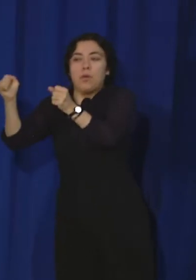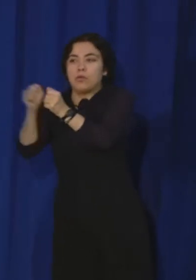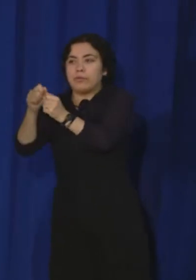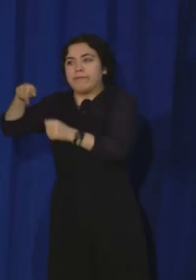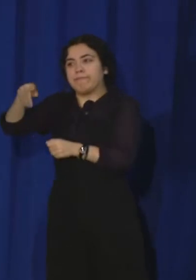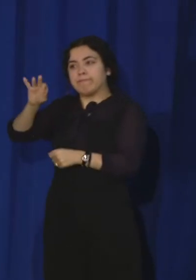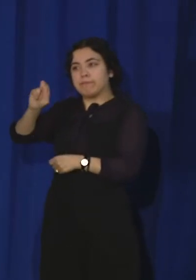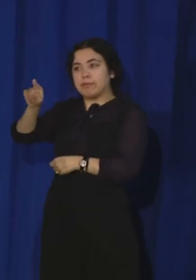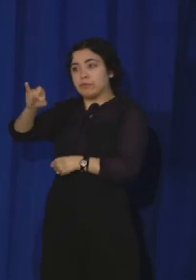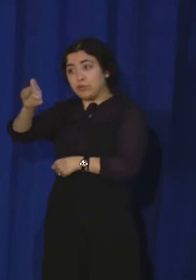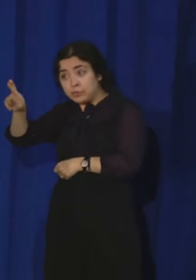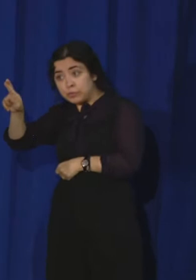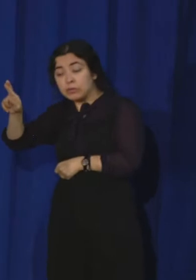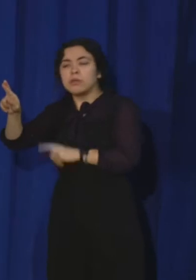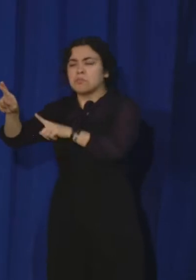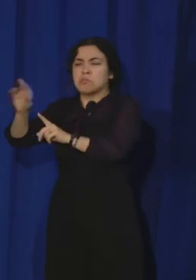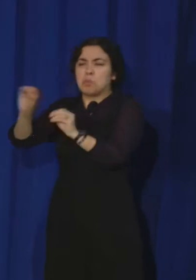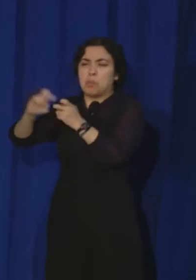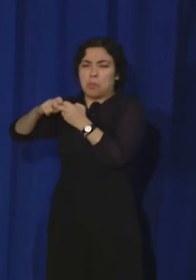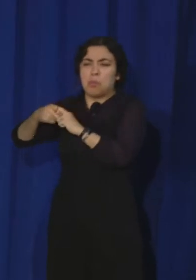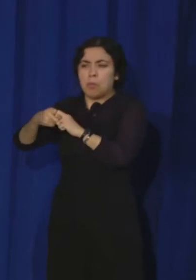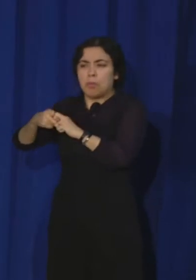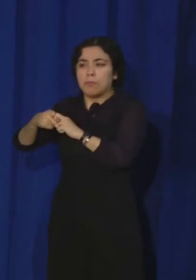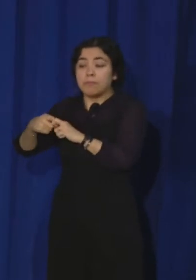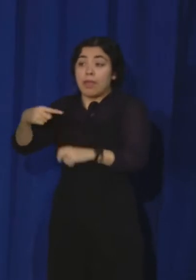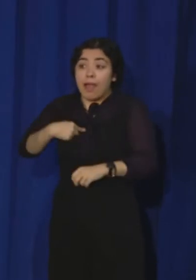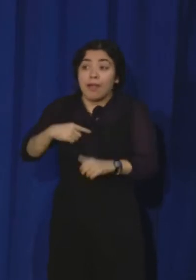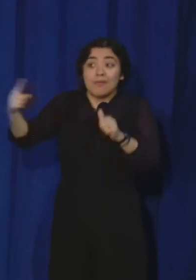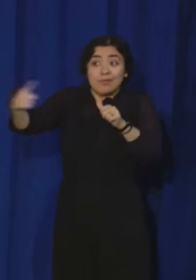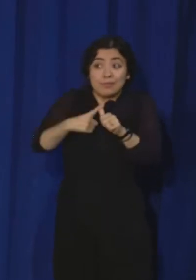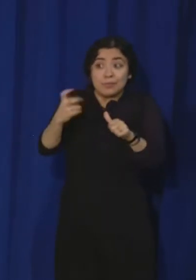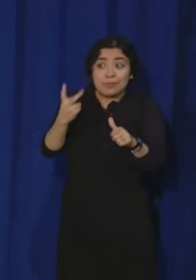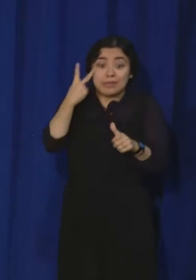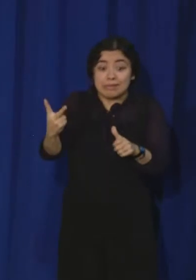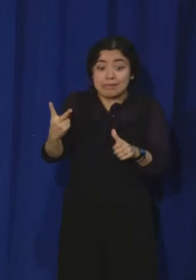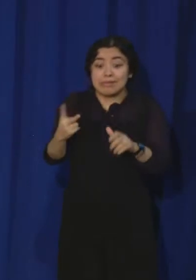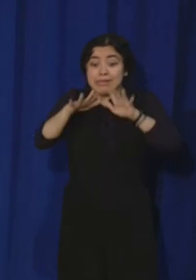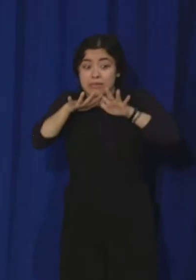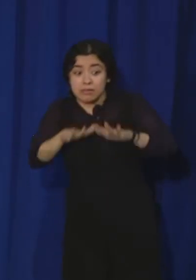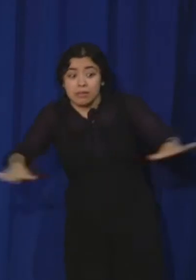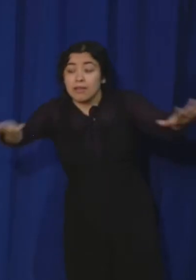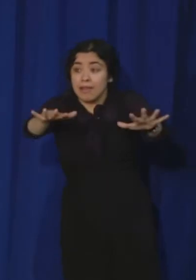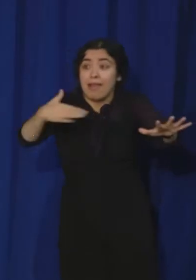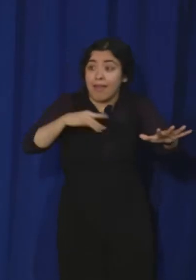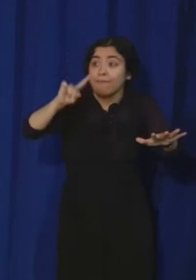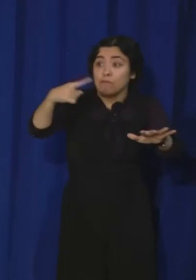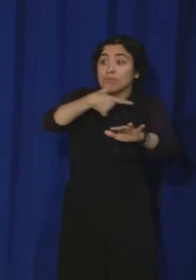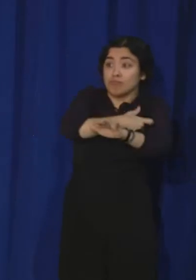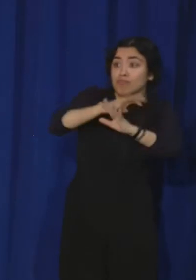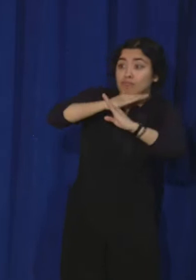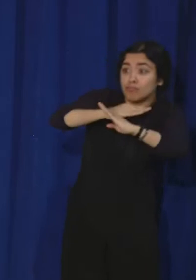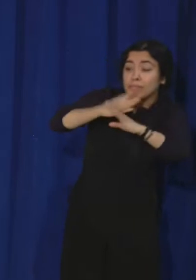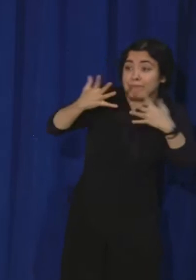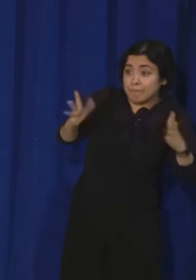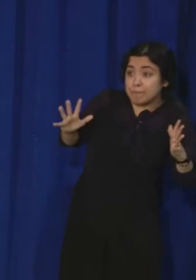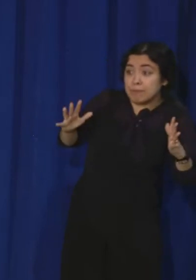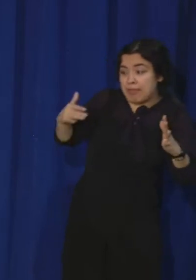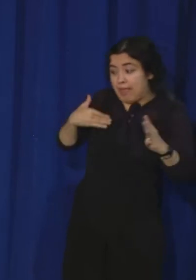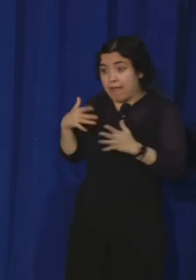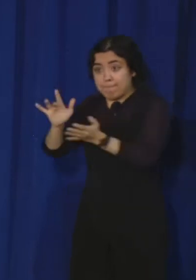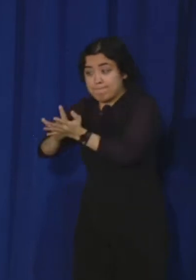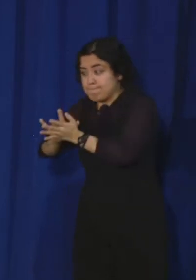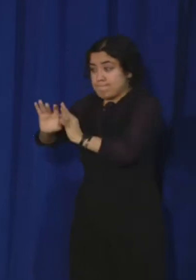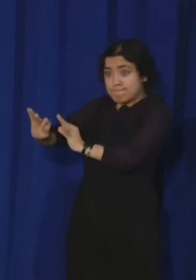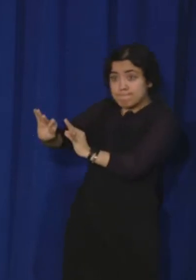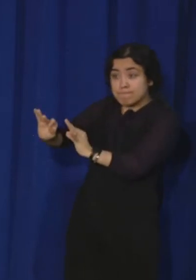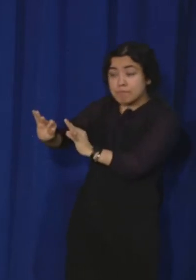doses allocated before I absolutely sort of make a commitment to where we're able to move on this, but I think that the language looks